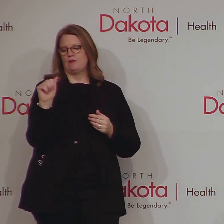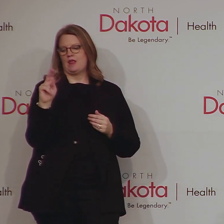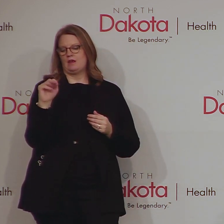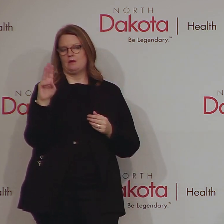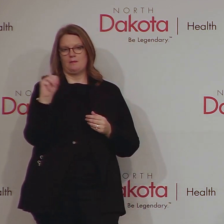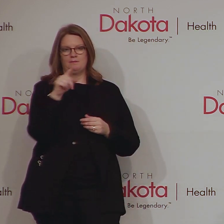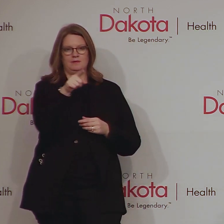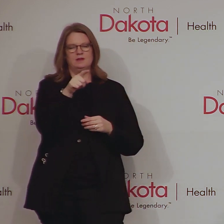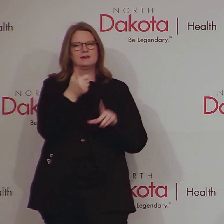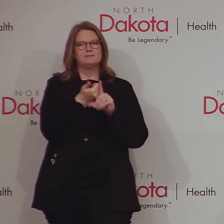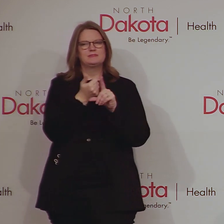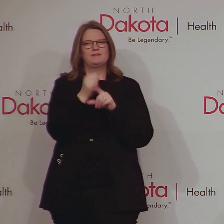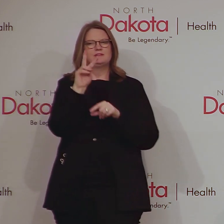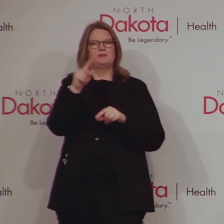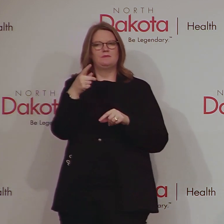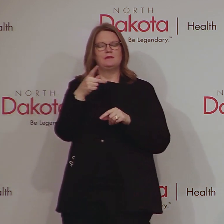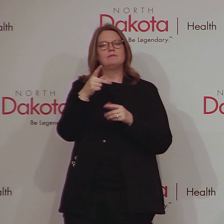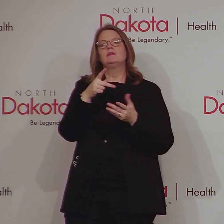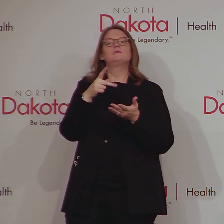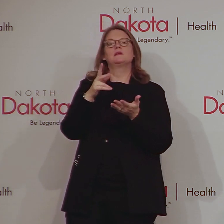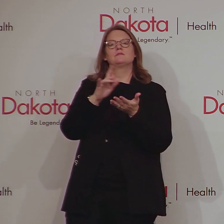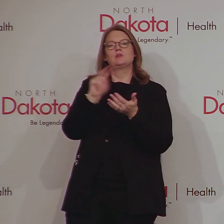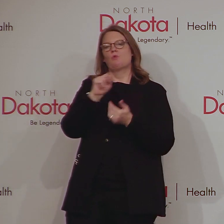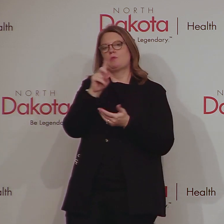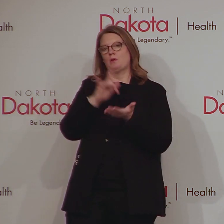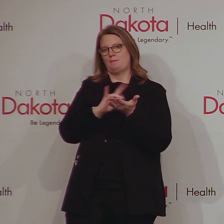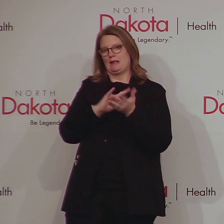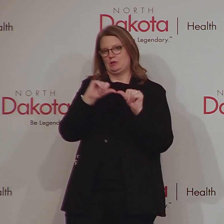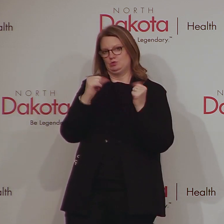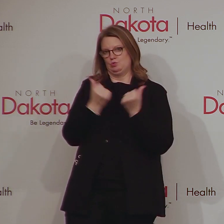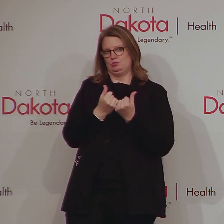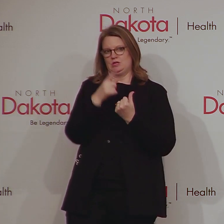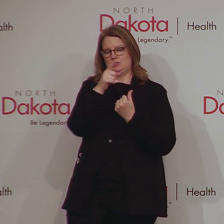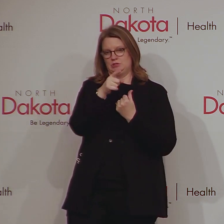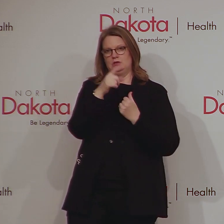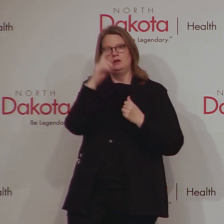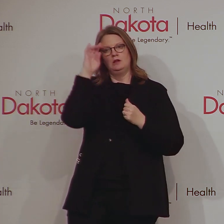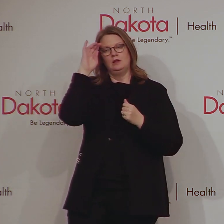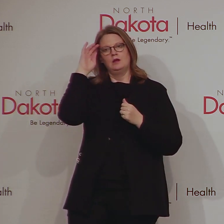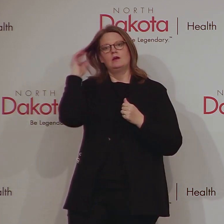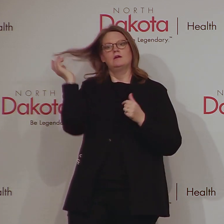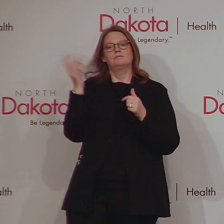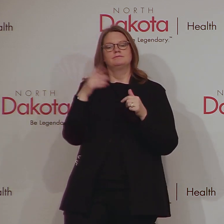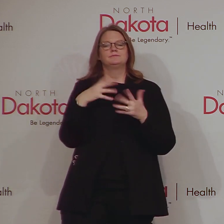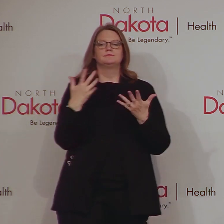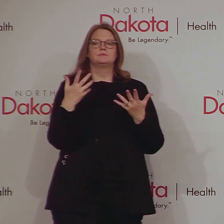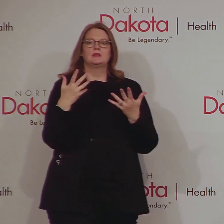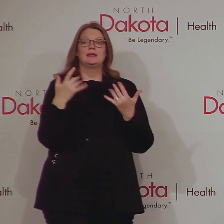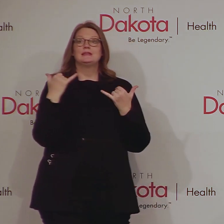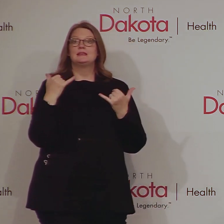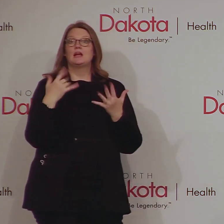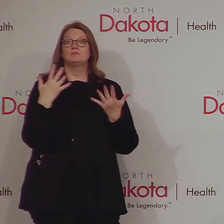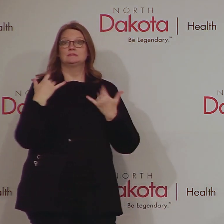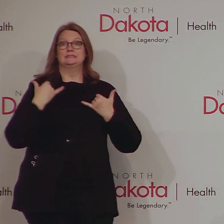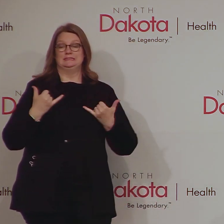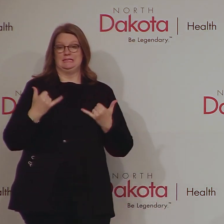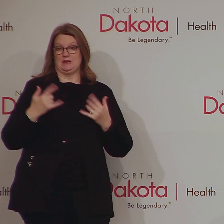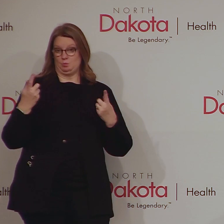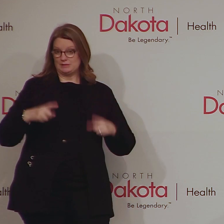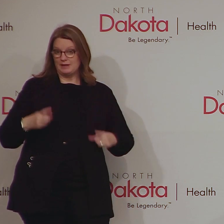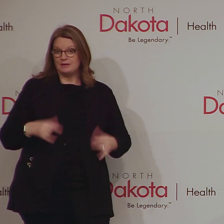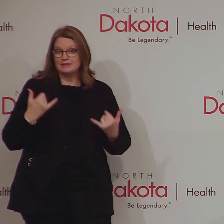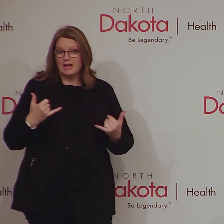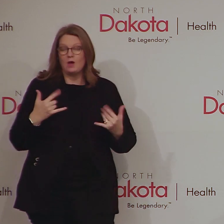of the North Dakota Medical Association. But let's talk a little bit about where we stand right